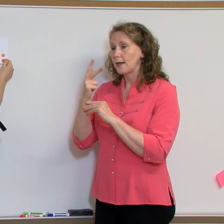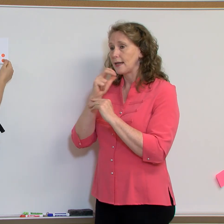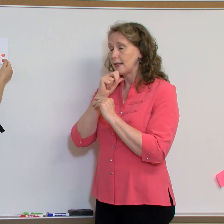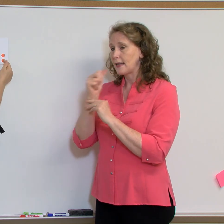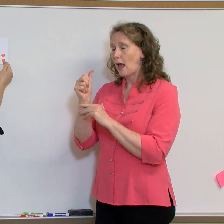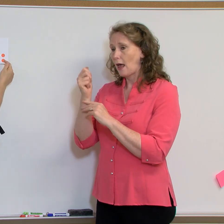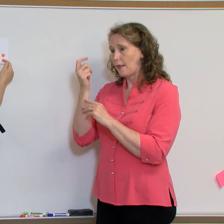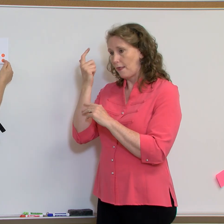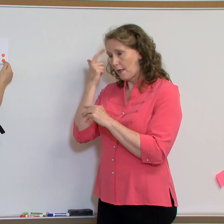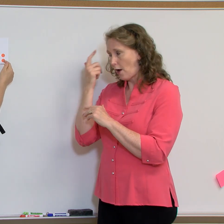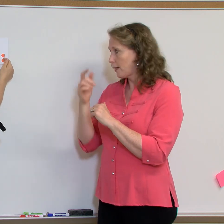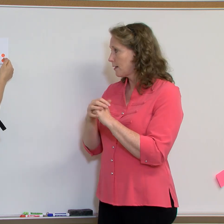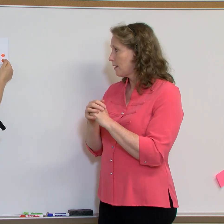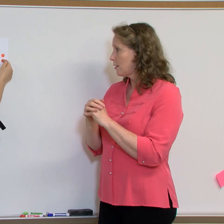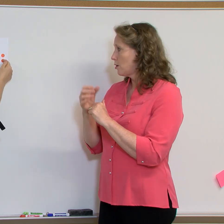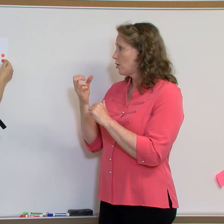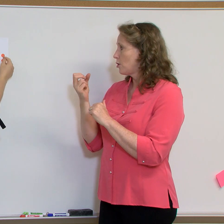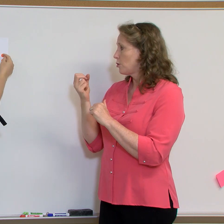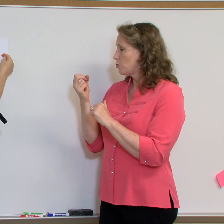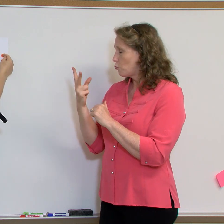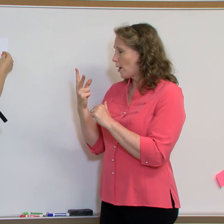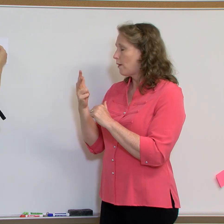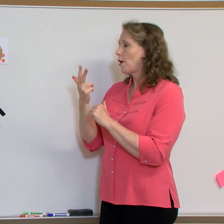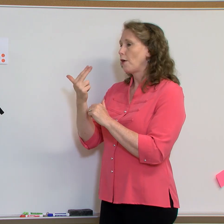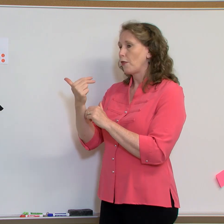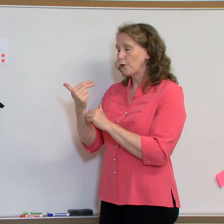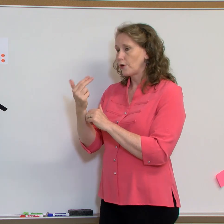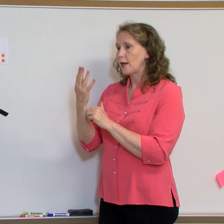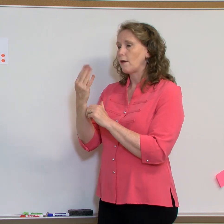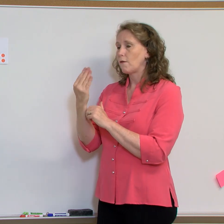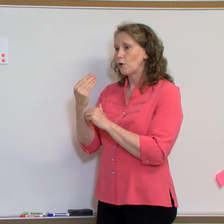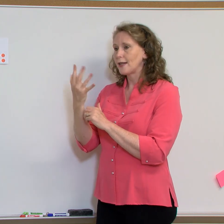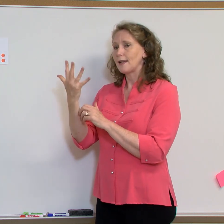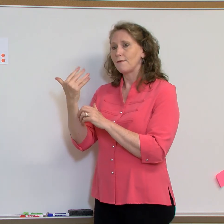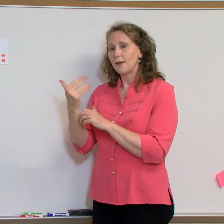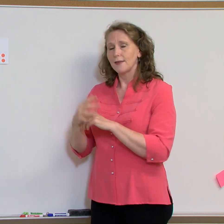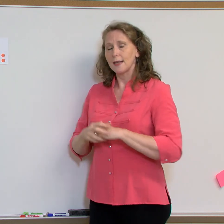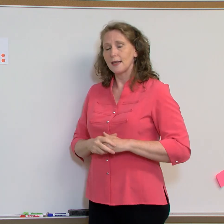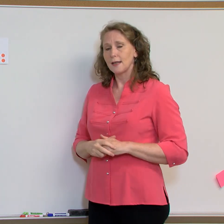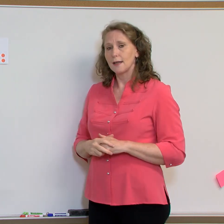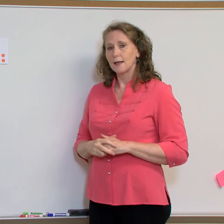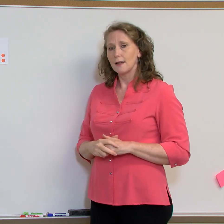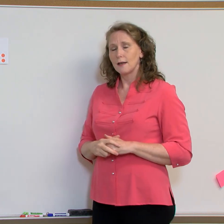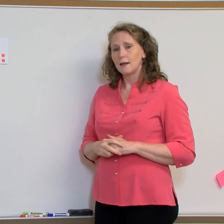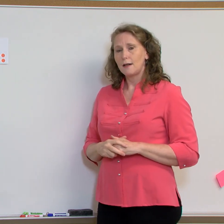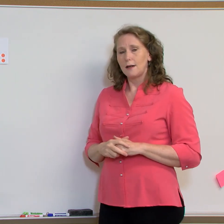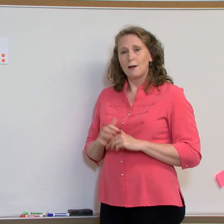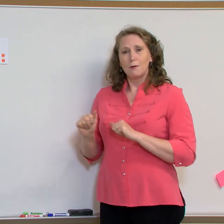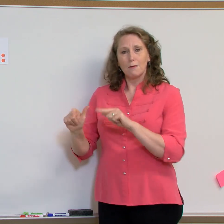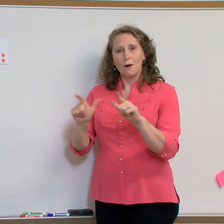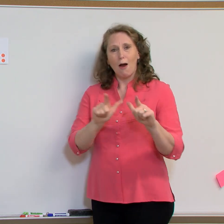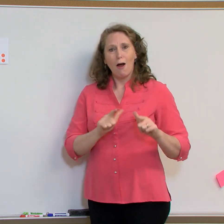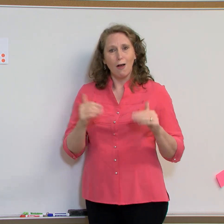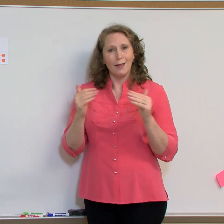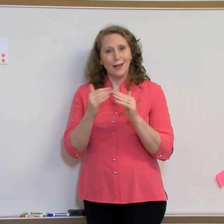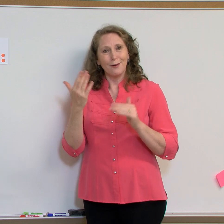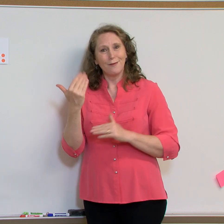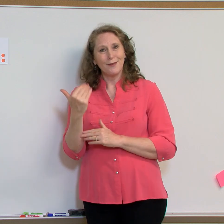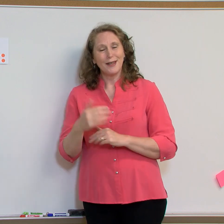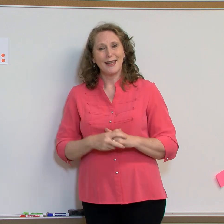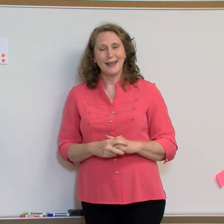hadn't figured. 12, 13, 14, 15. We're all getting